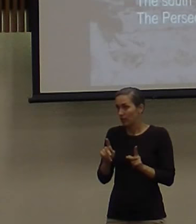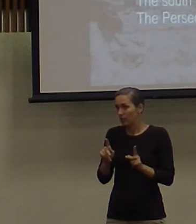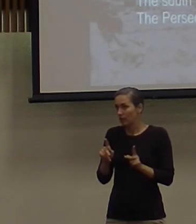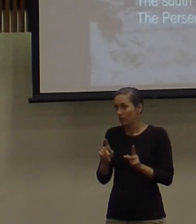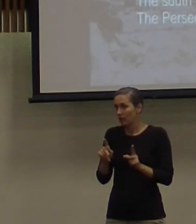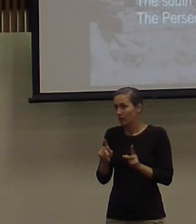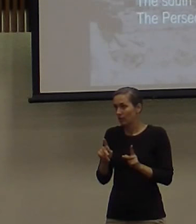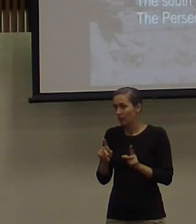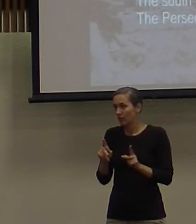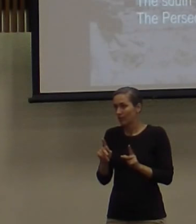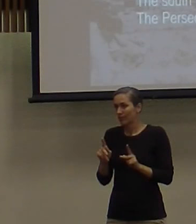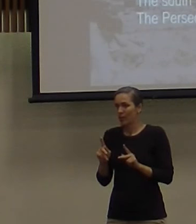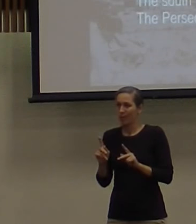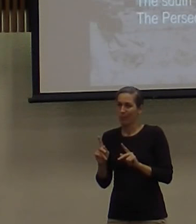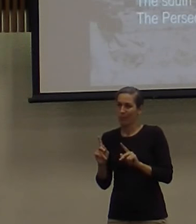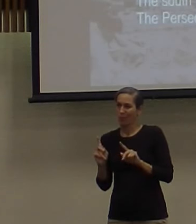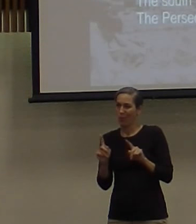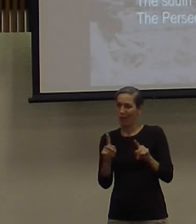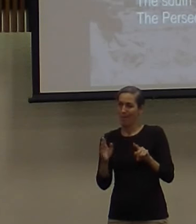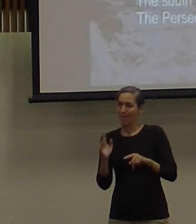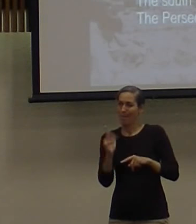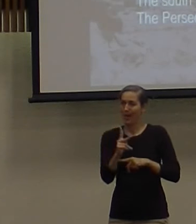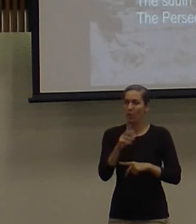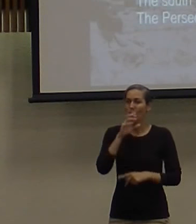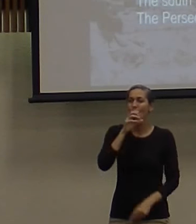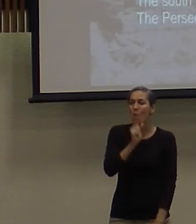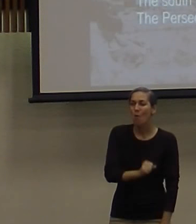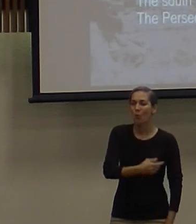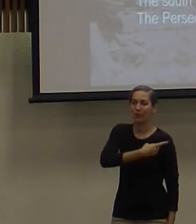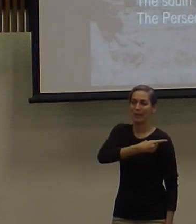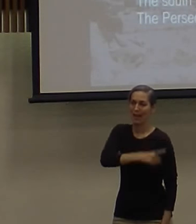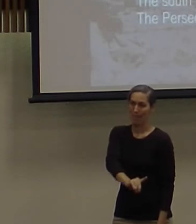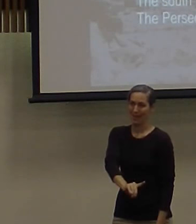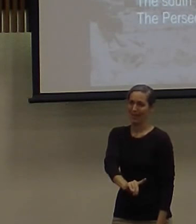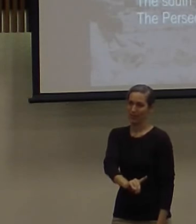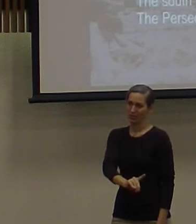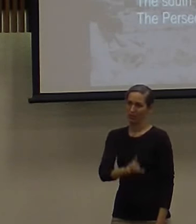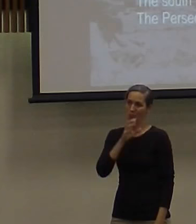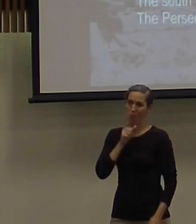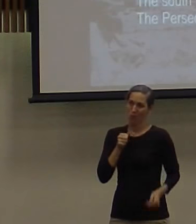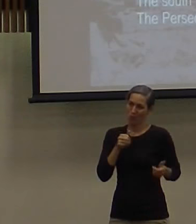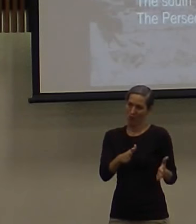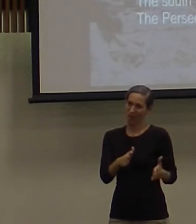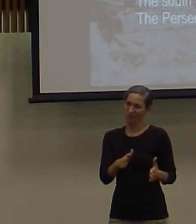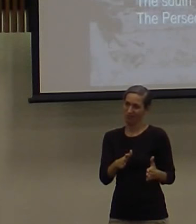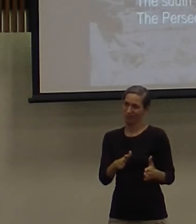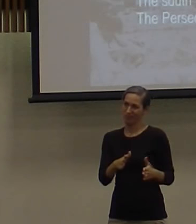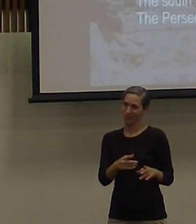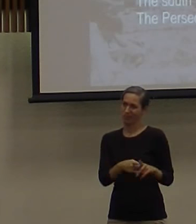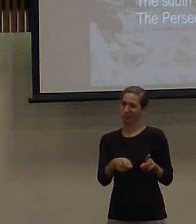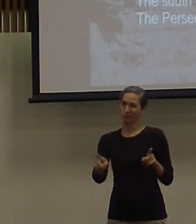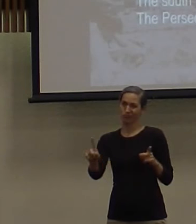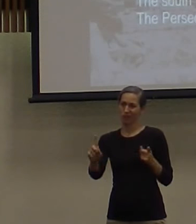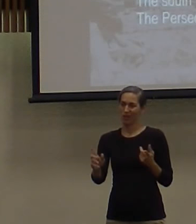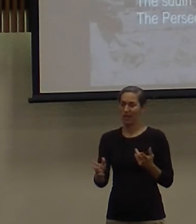former denomination, whatever uh, that is. So they went back to that, and some of them that they just